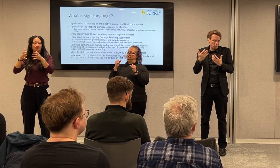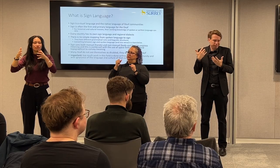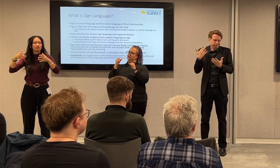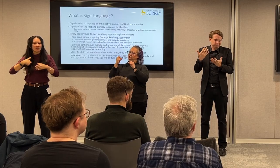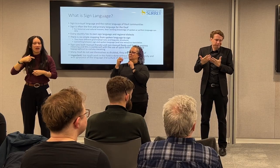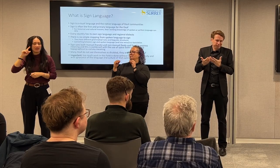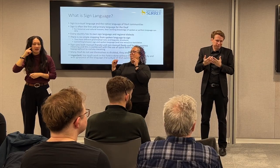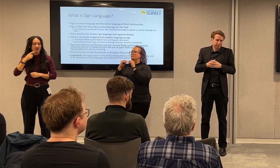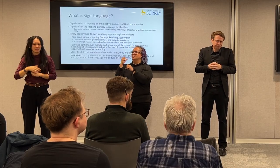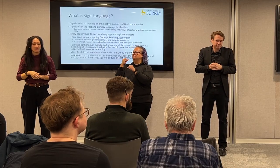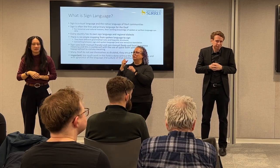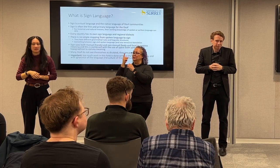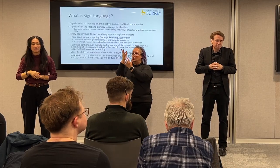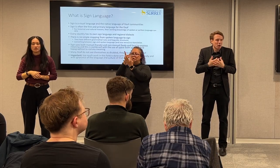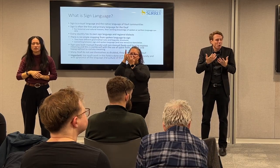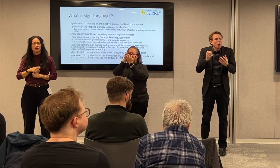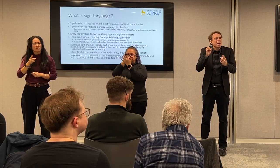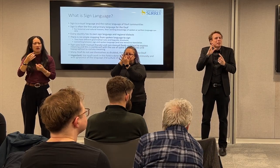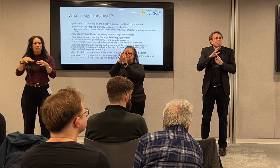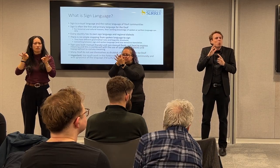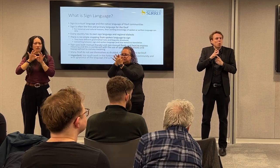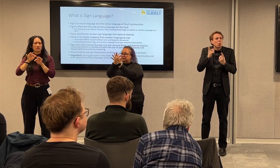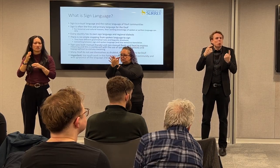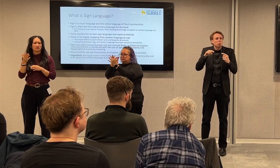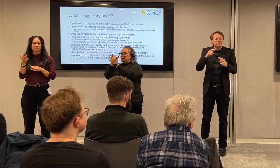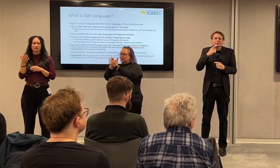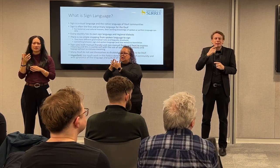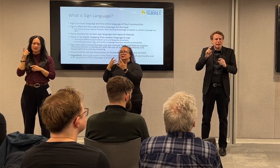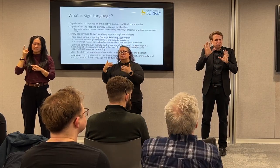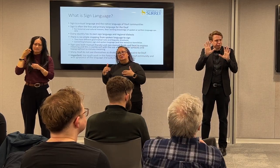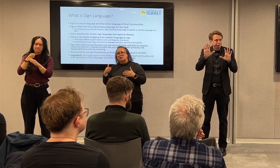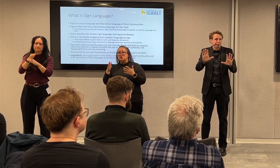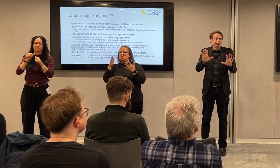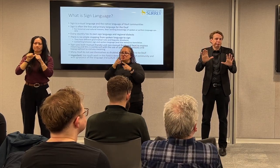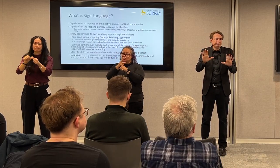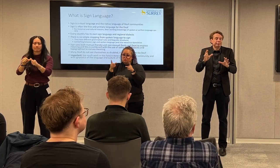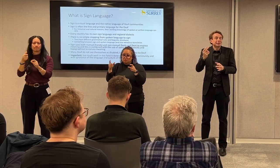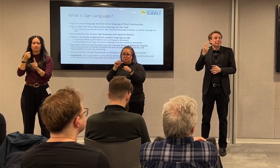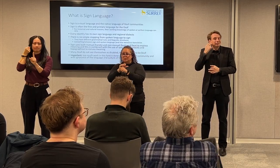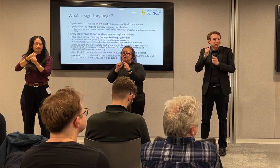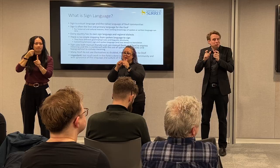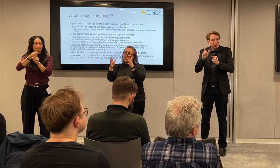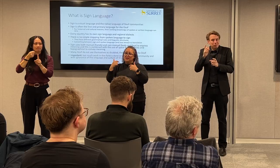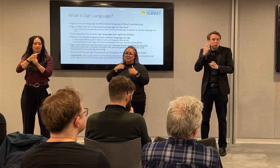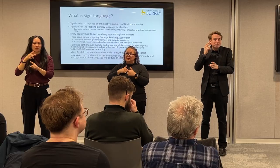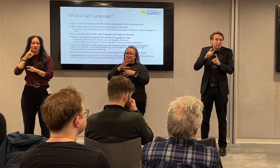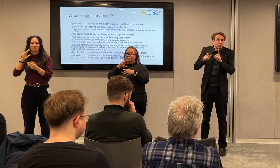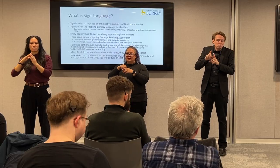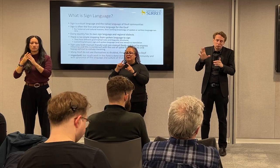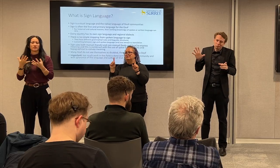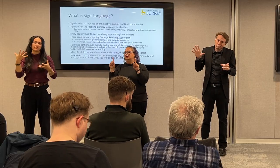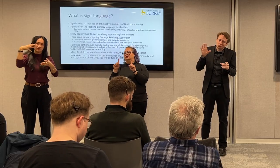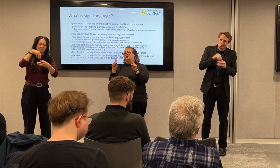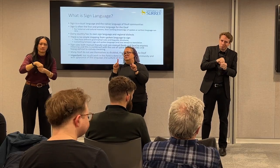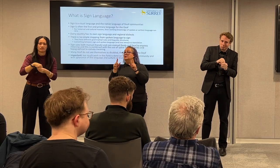stop this, that the fact that that too much work happens without the involvement of the deaf community. Right, so